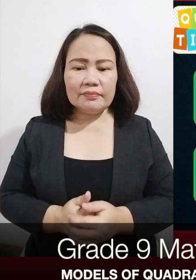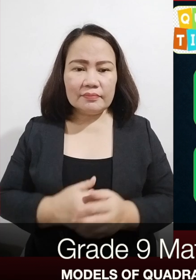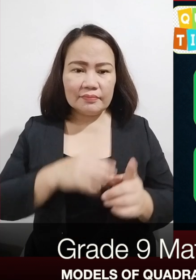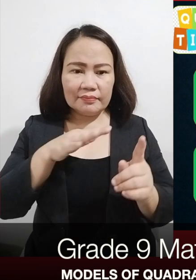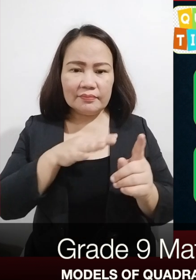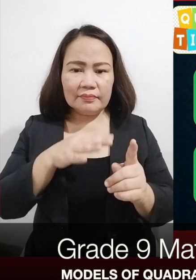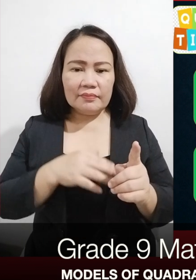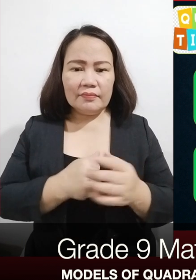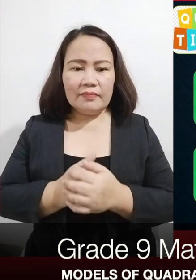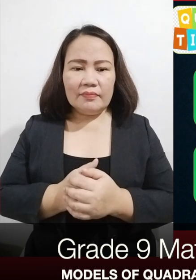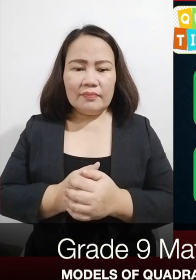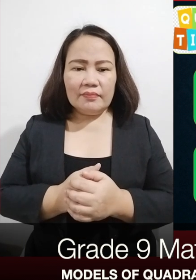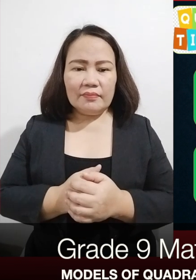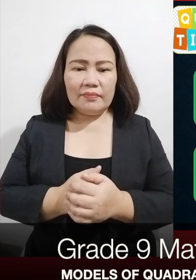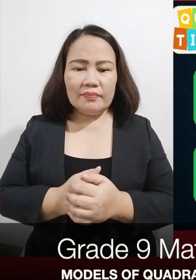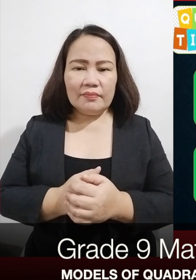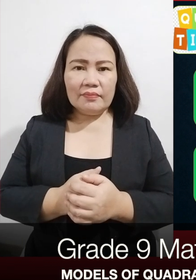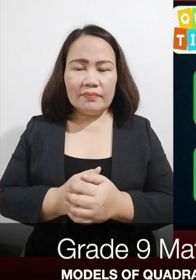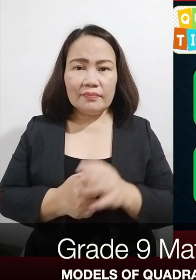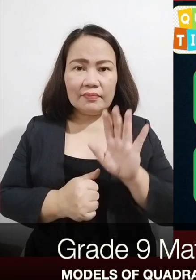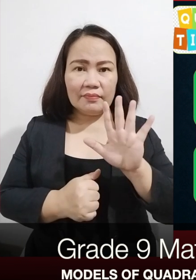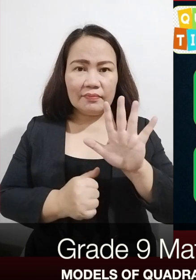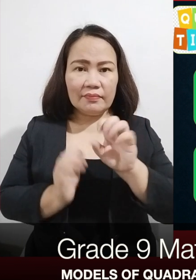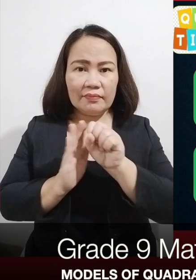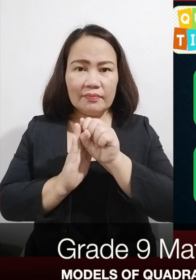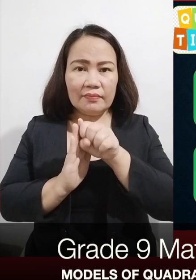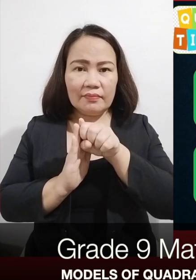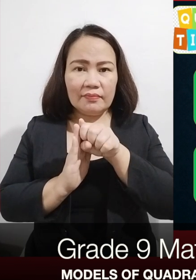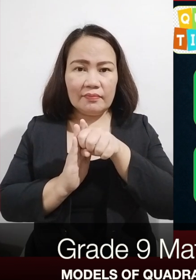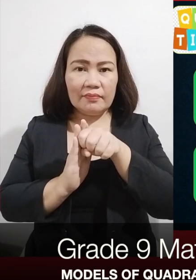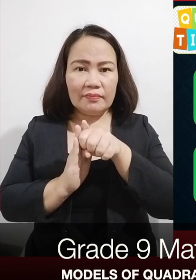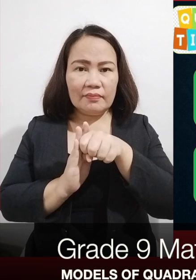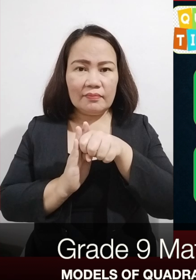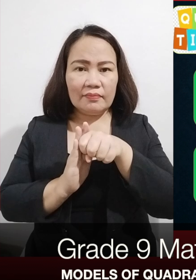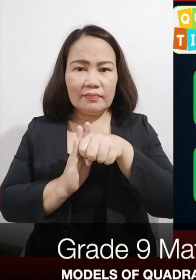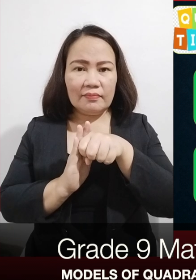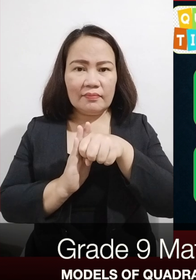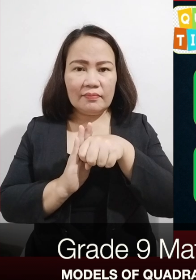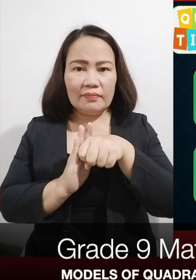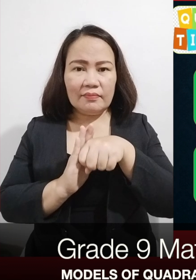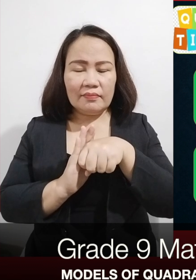Here are your choices. I'm giving you 5 seconds.